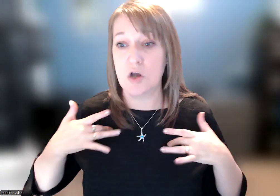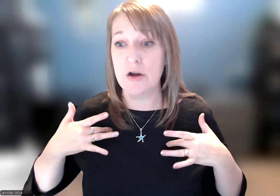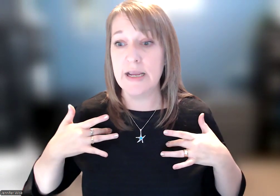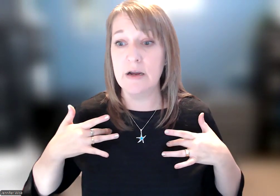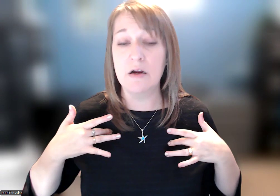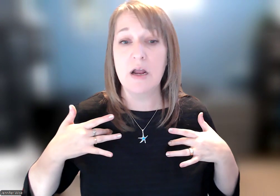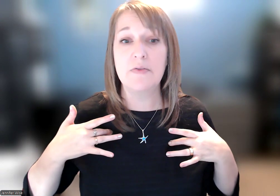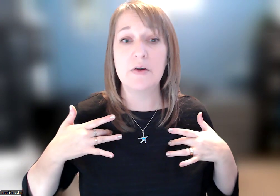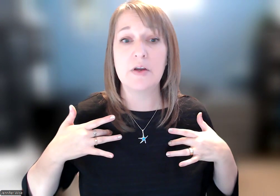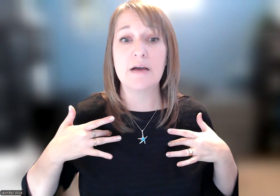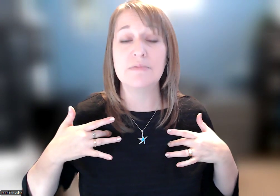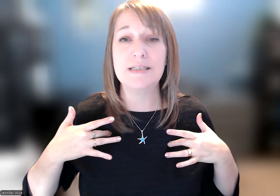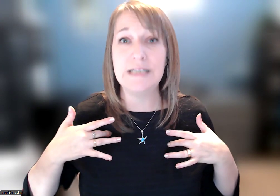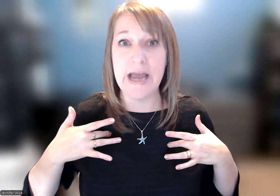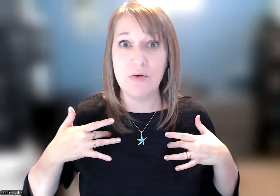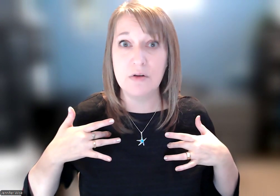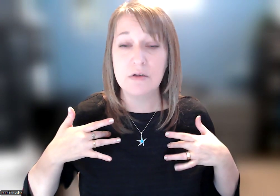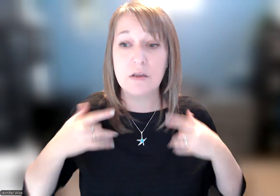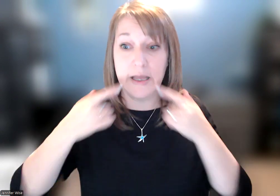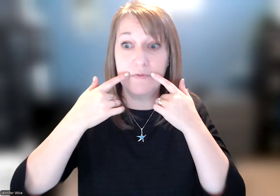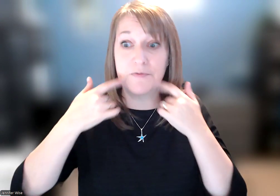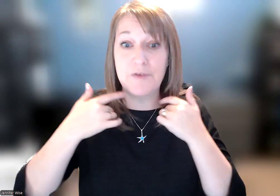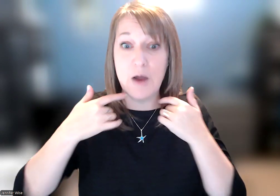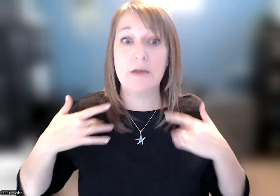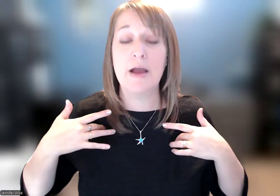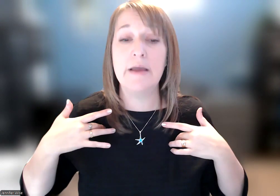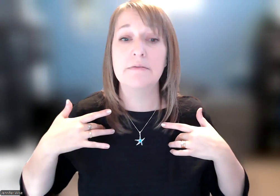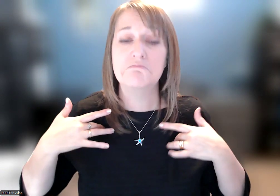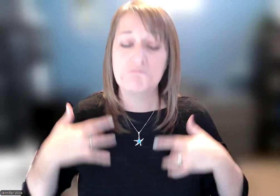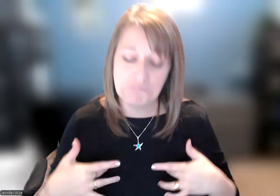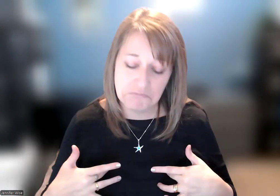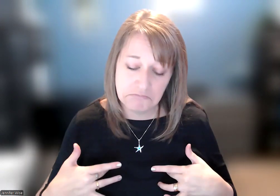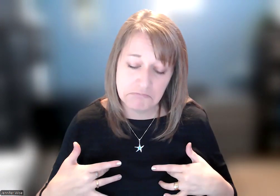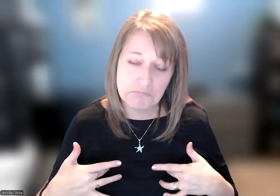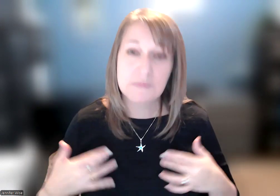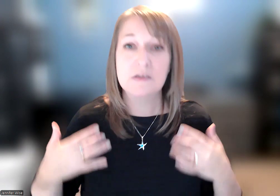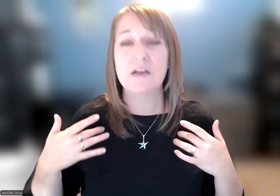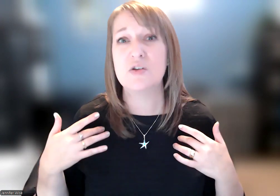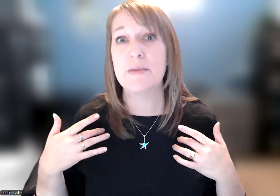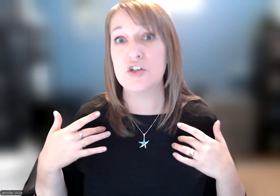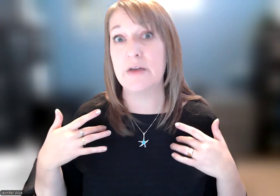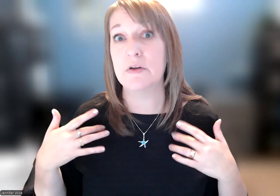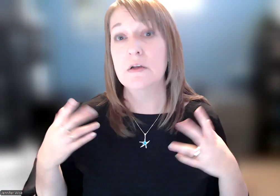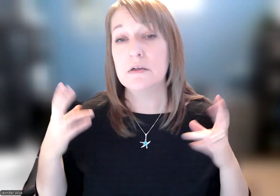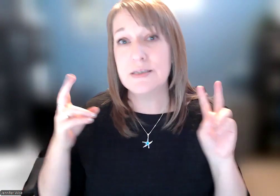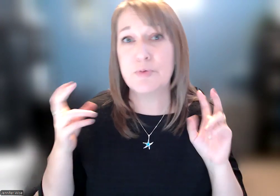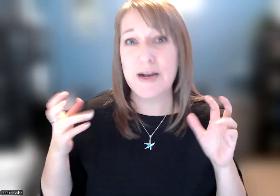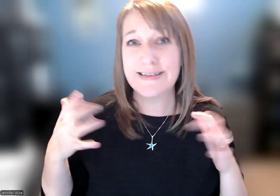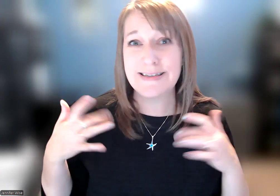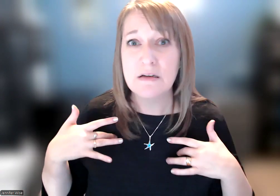start here, and then you're going to come down like you're frowning, right? And so make sure you have a depressed